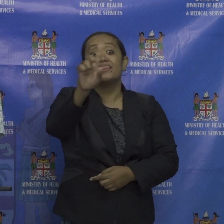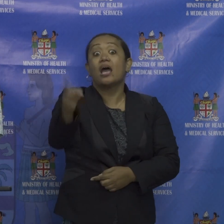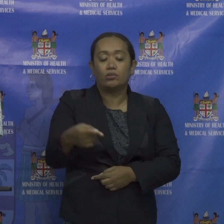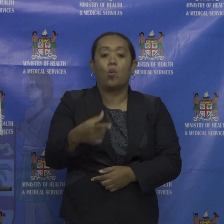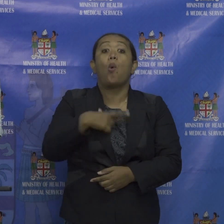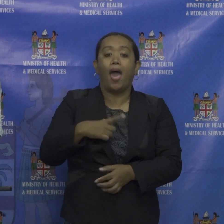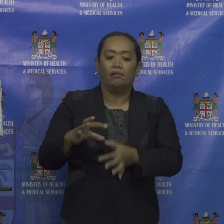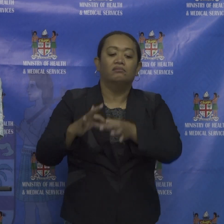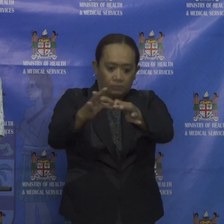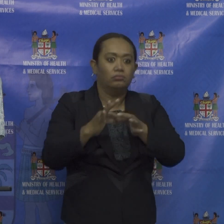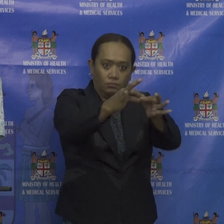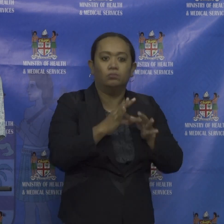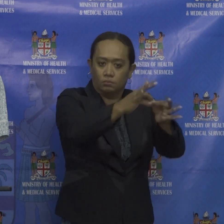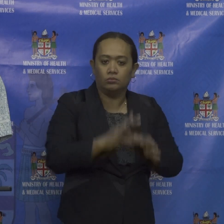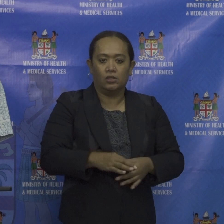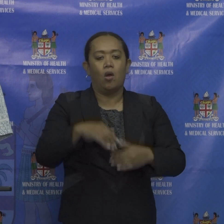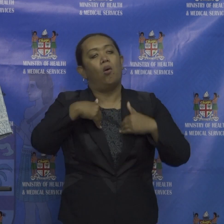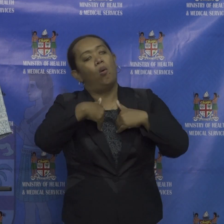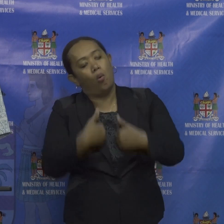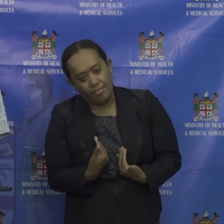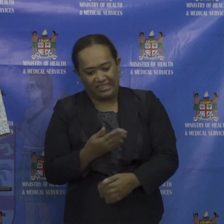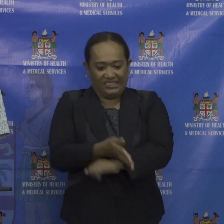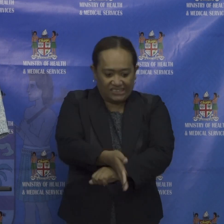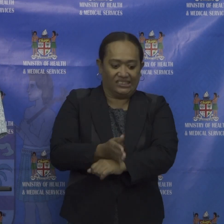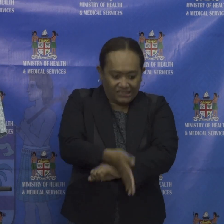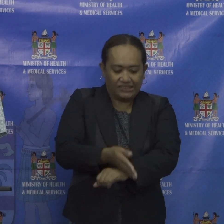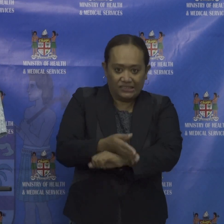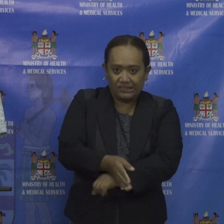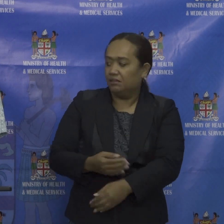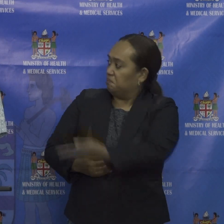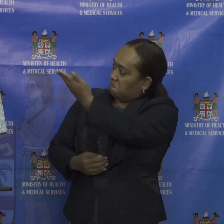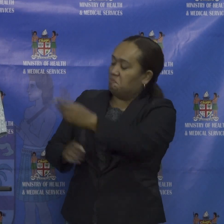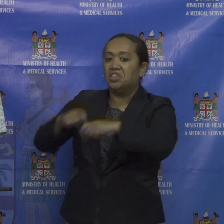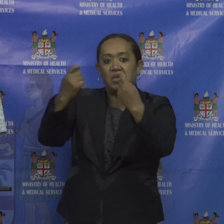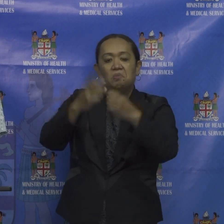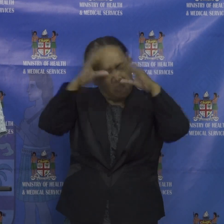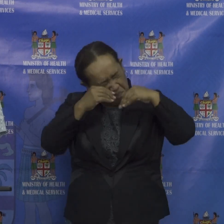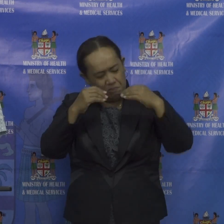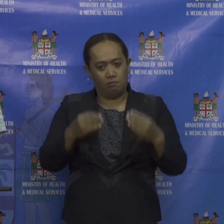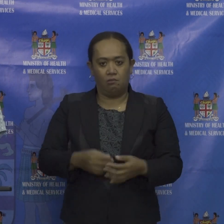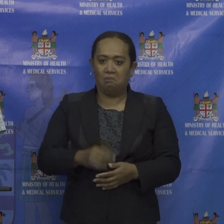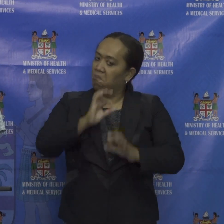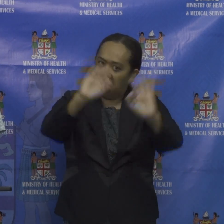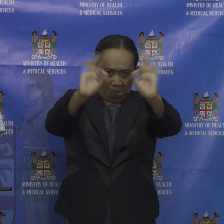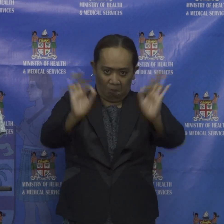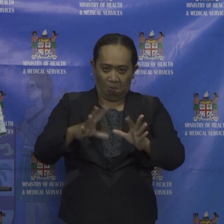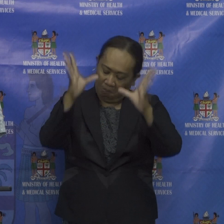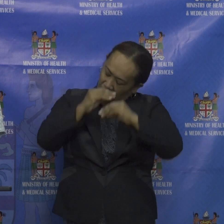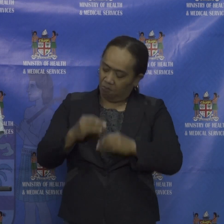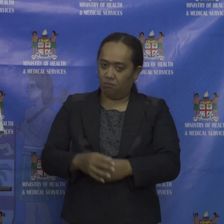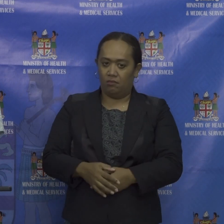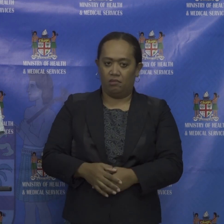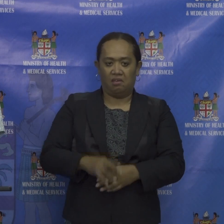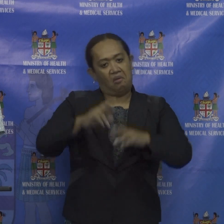been working all around the clock. I know Dr. Fong and the team barely sleep. You can do your part to support